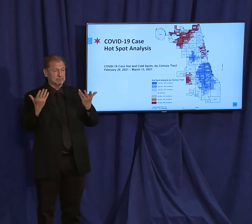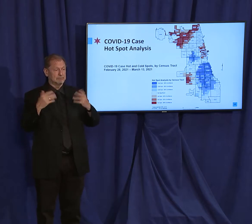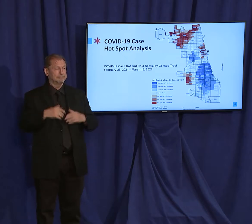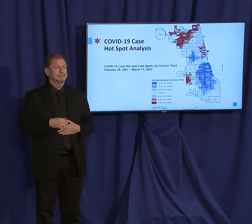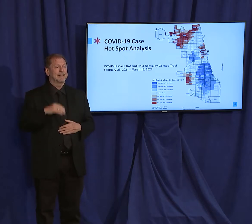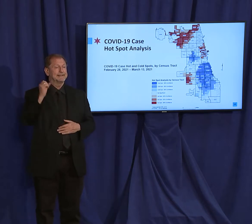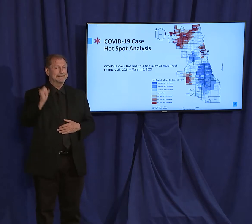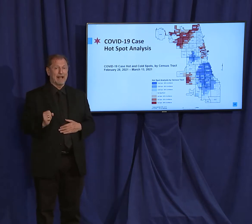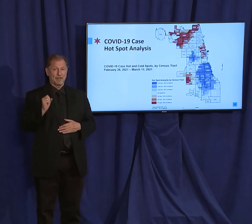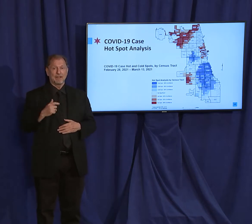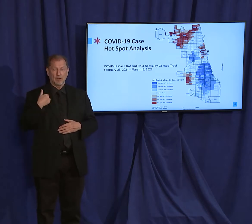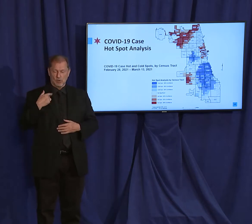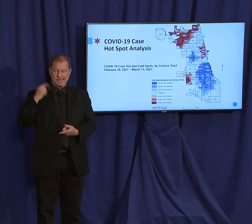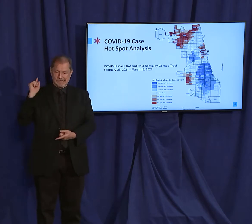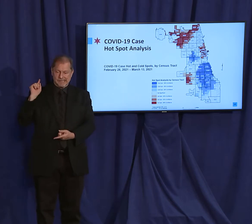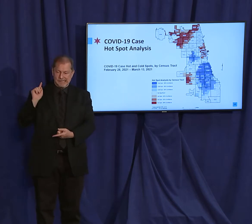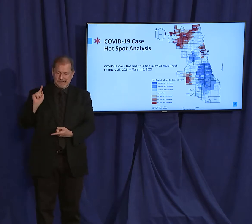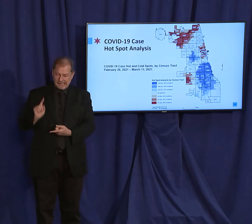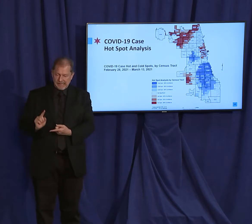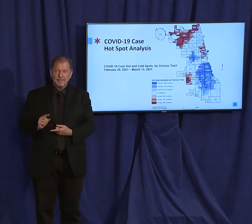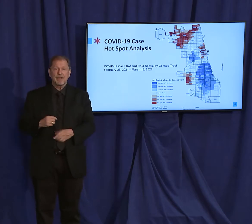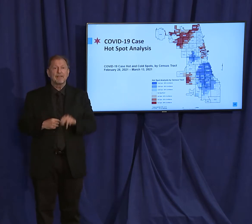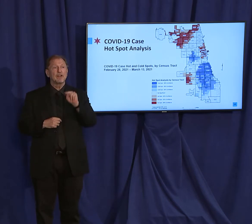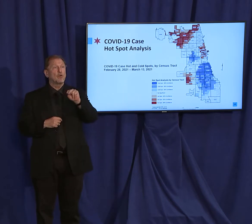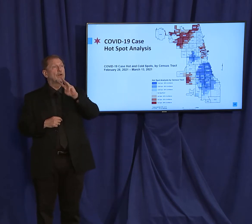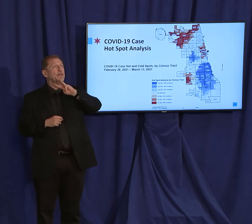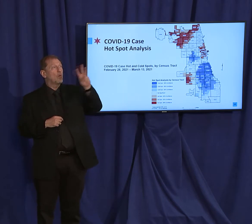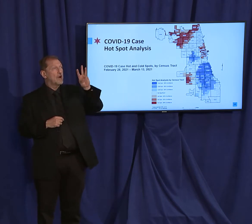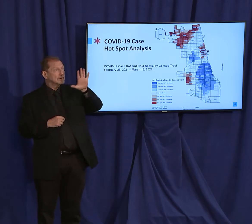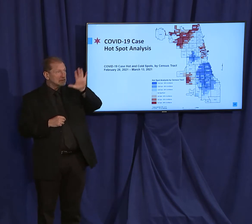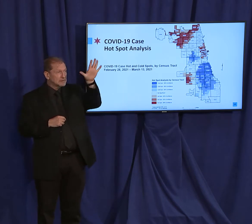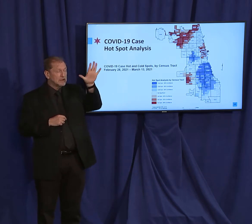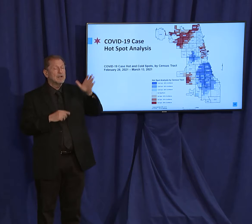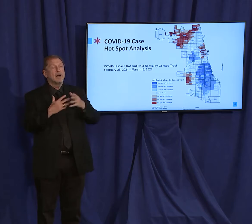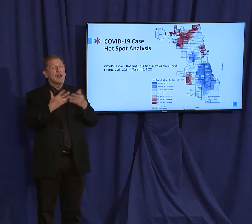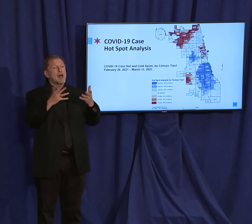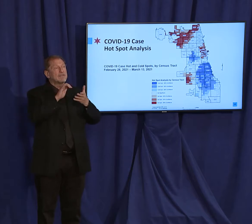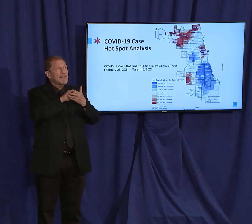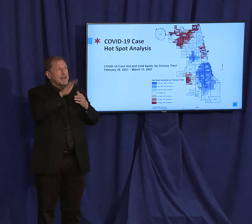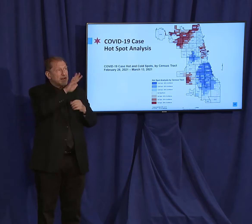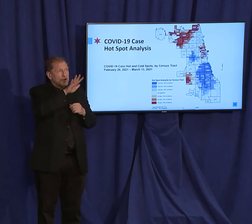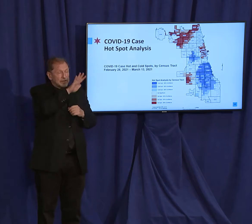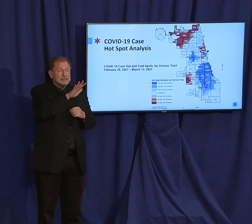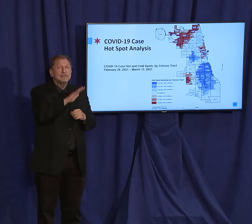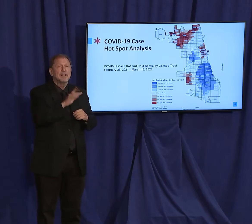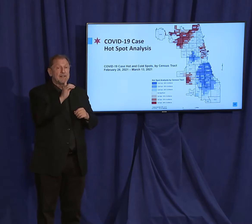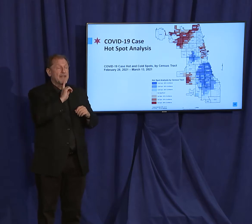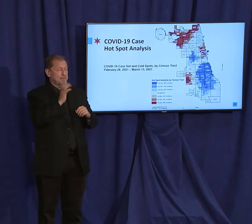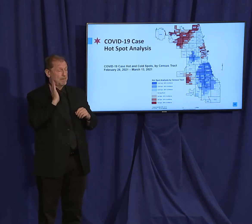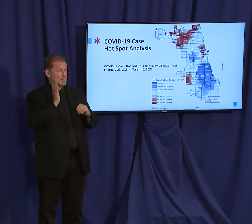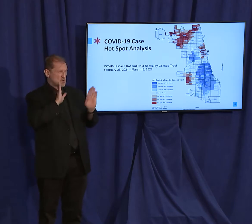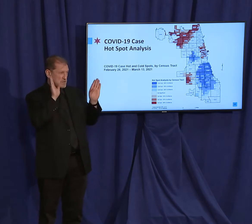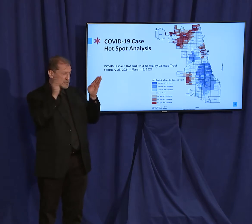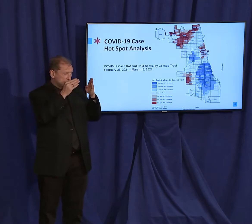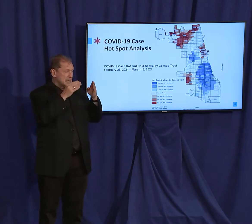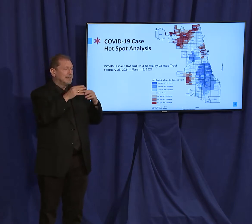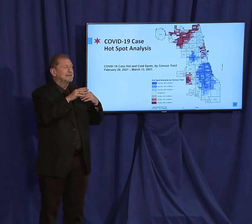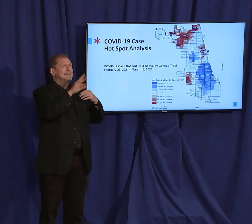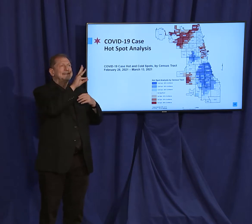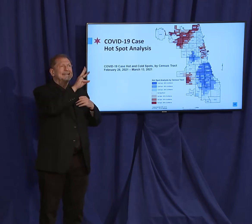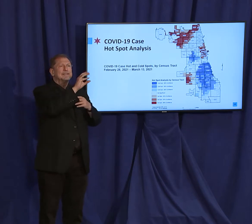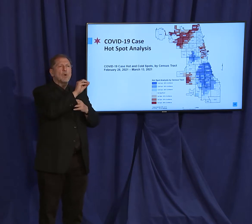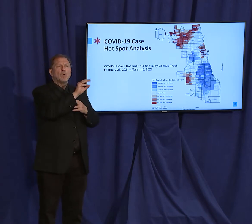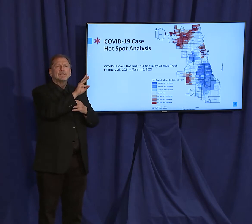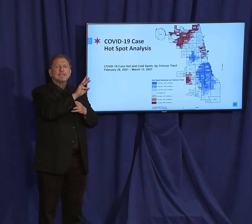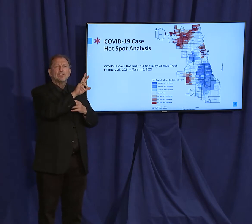back COVID. And then even on the Northwest side, a lot of the areas that had been our primary focus, 60639,